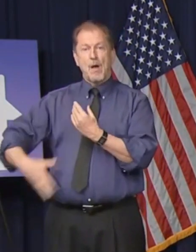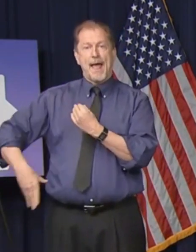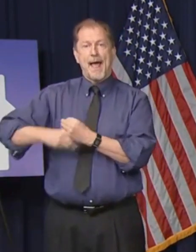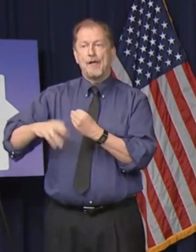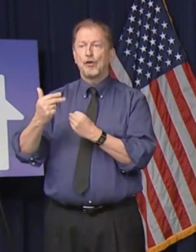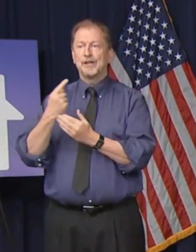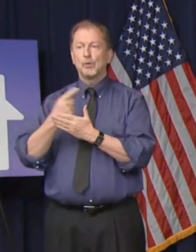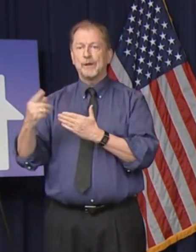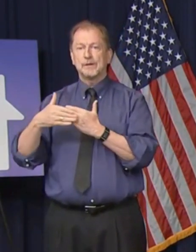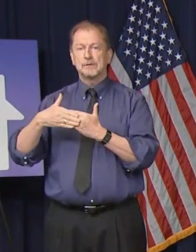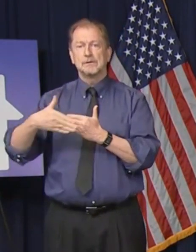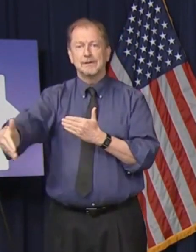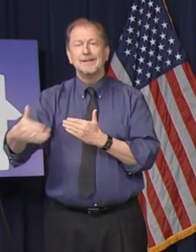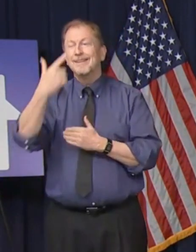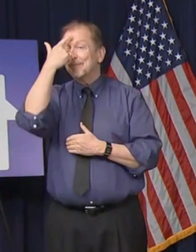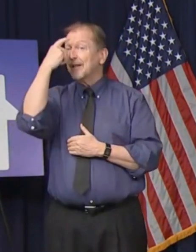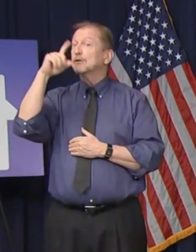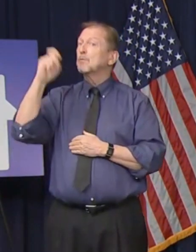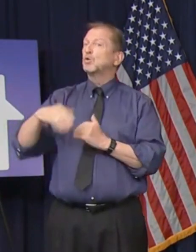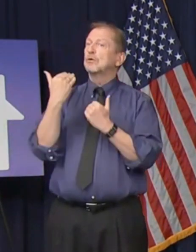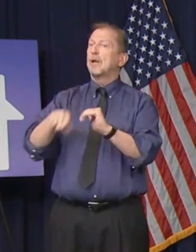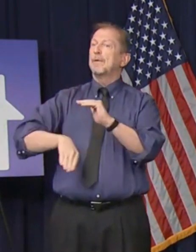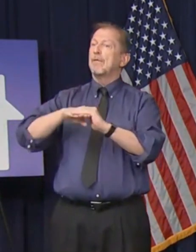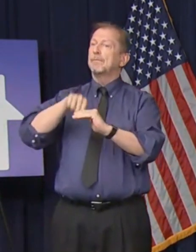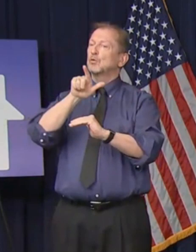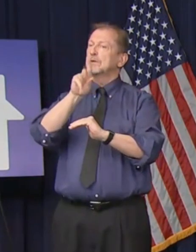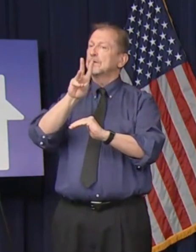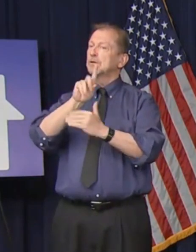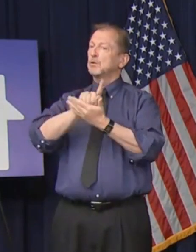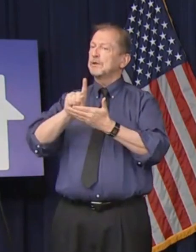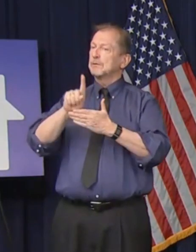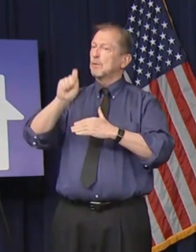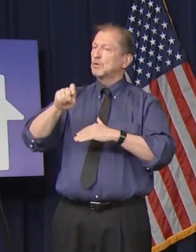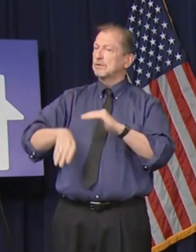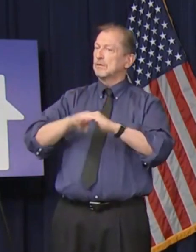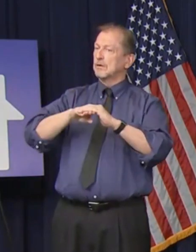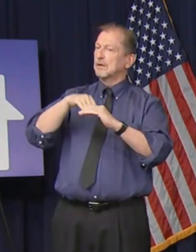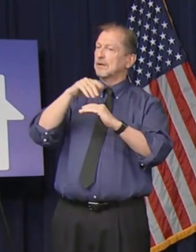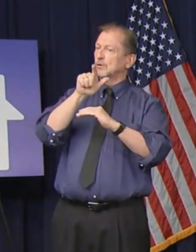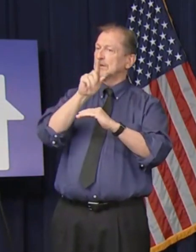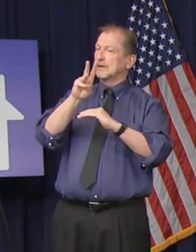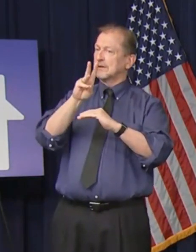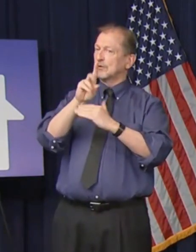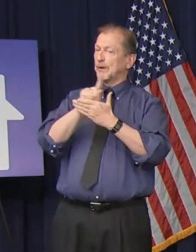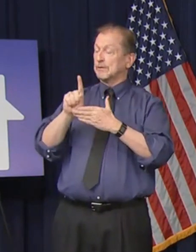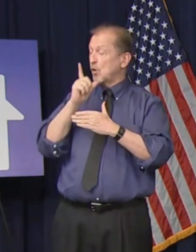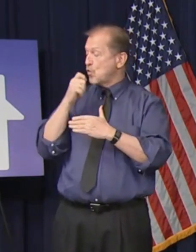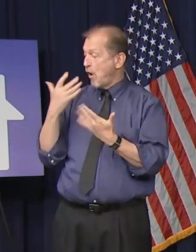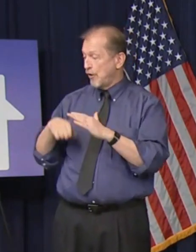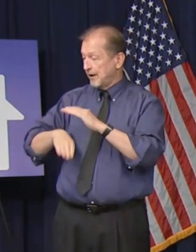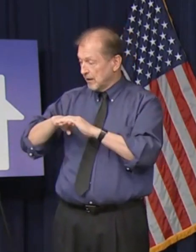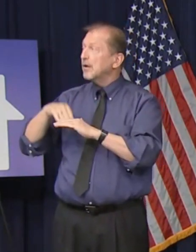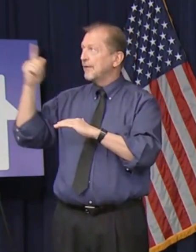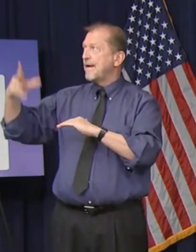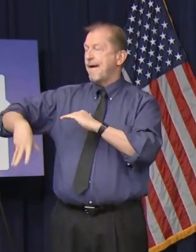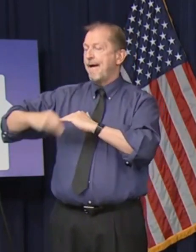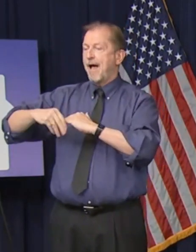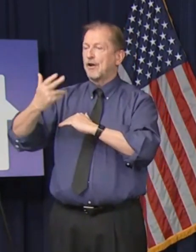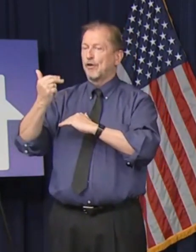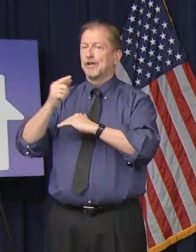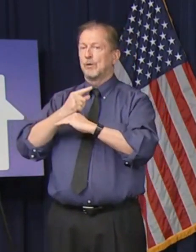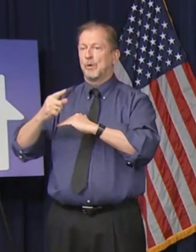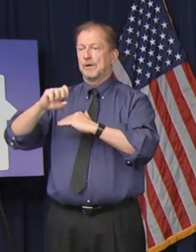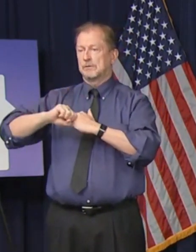meaning that beyond the normal 26 weeks, it will keep going for people that hit the 26-week mark. Marissa